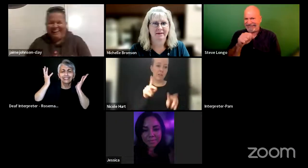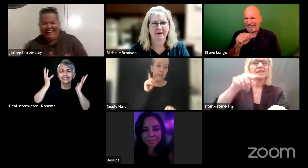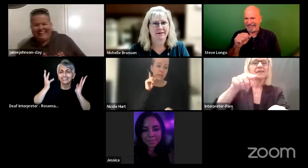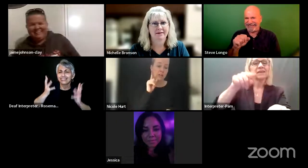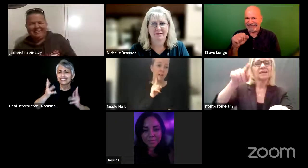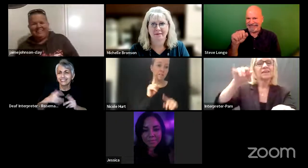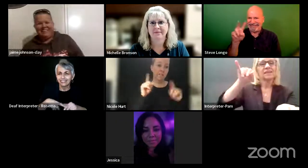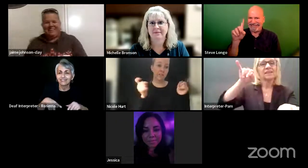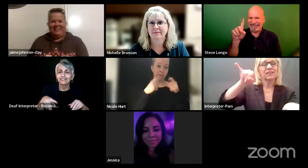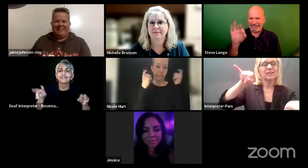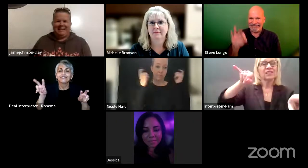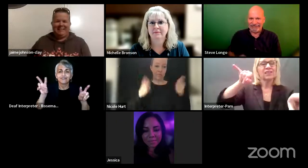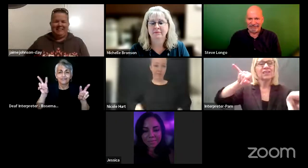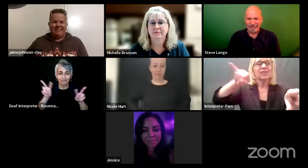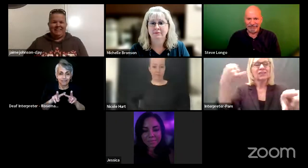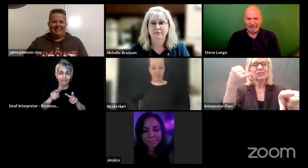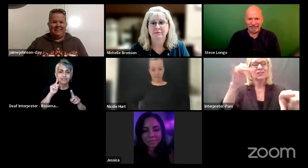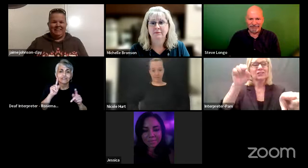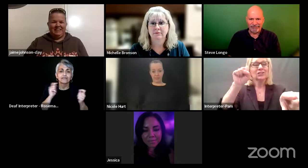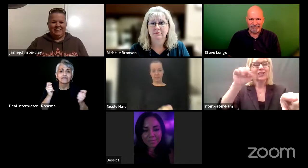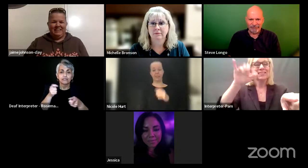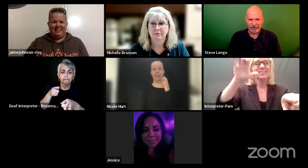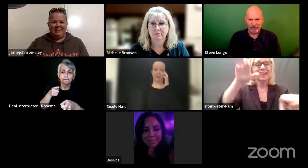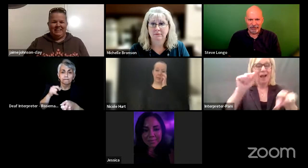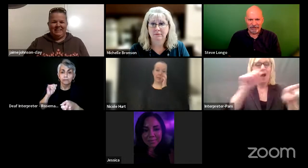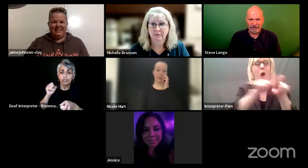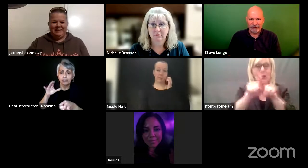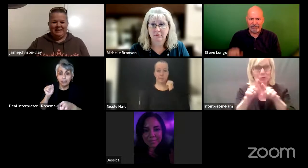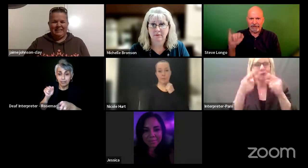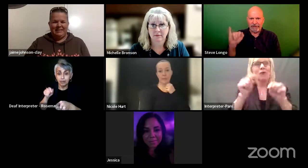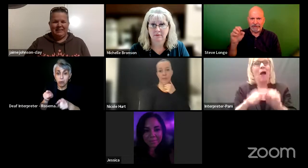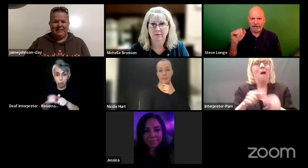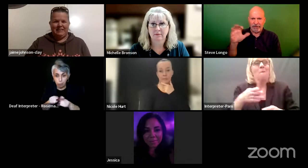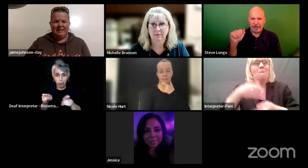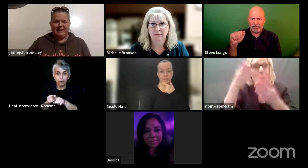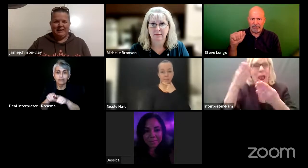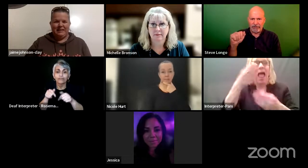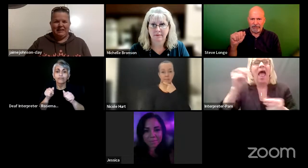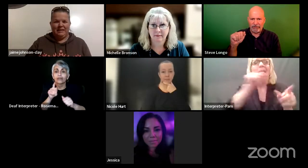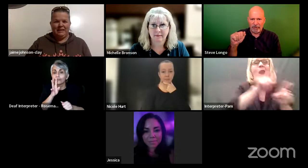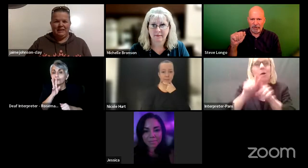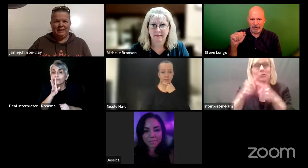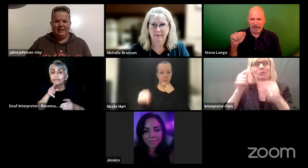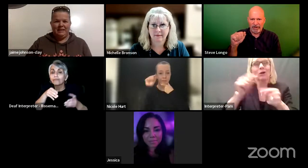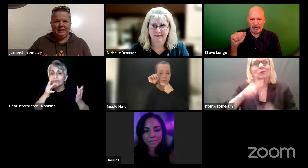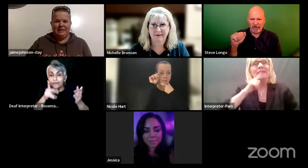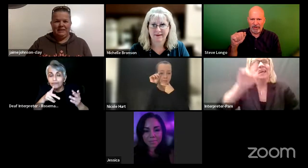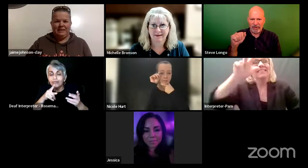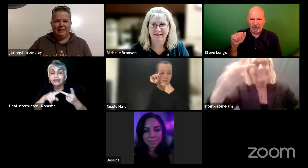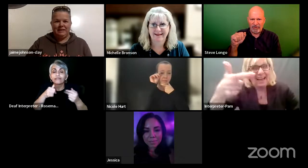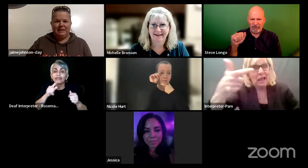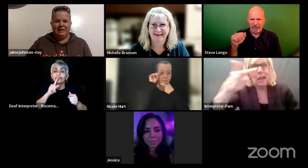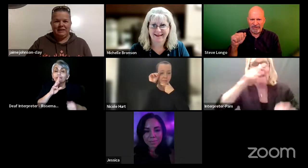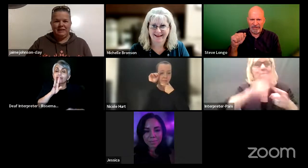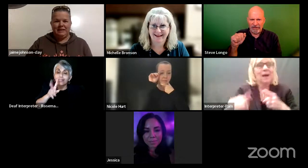Jamie's saying yes, me too. So I guess two of us second it.